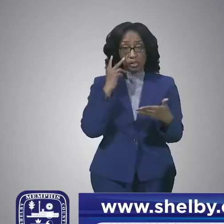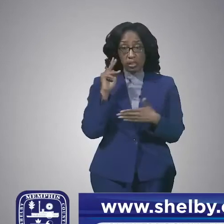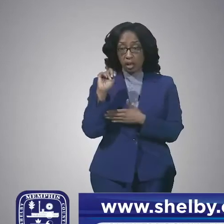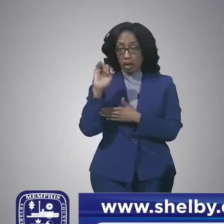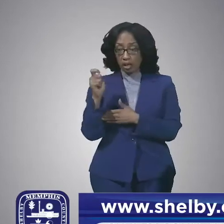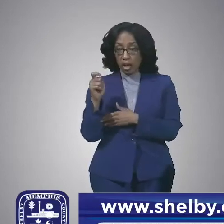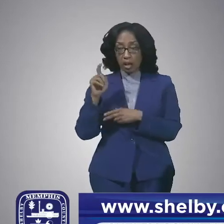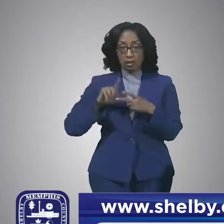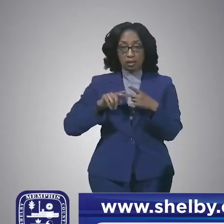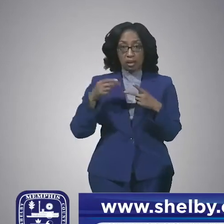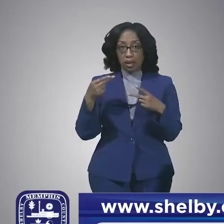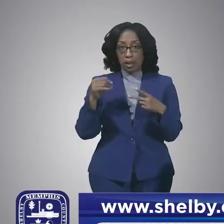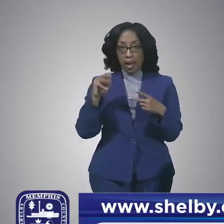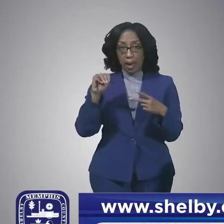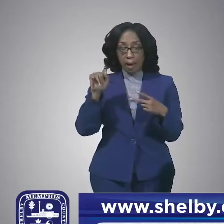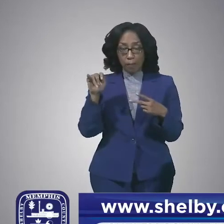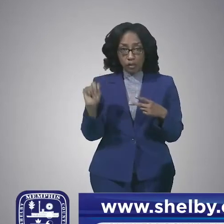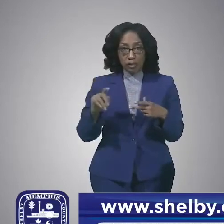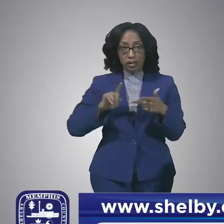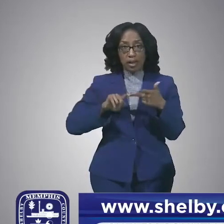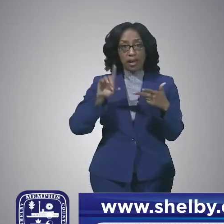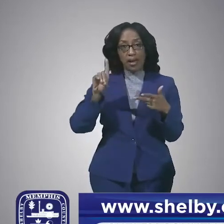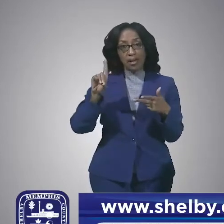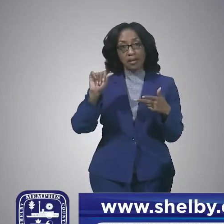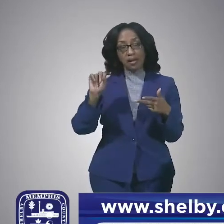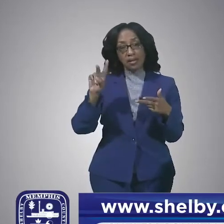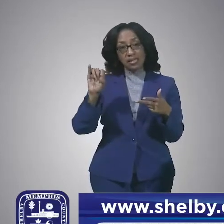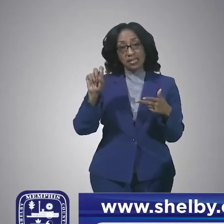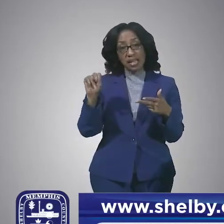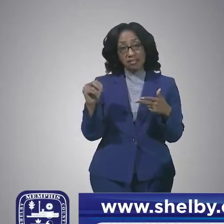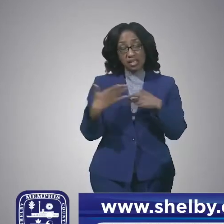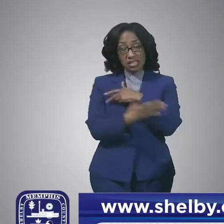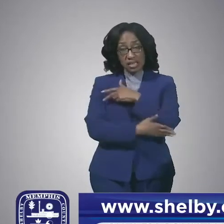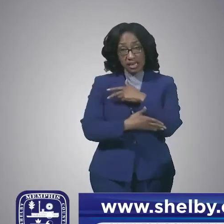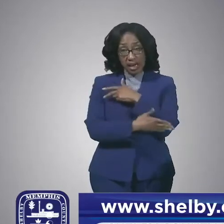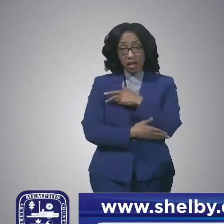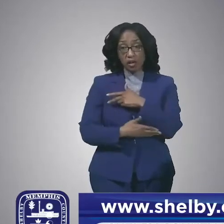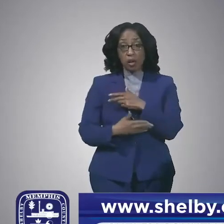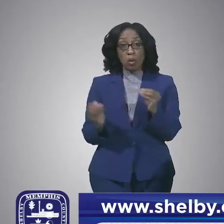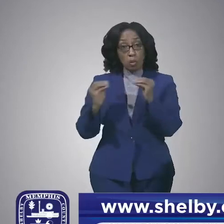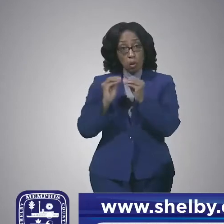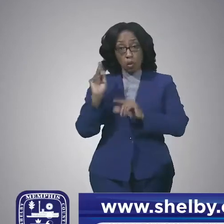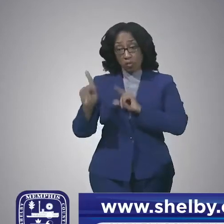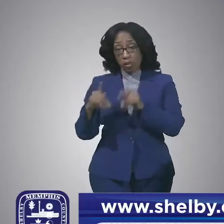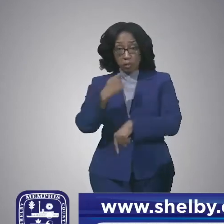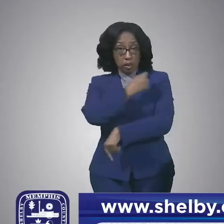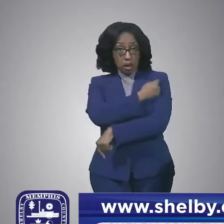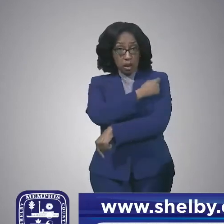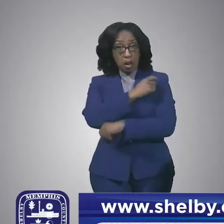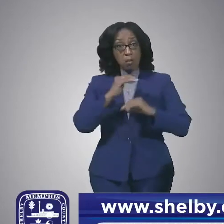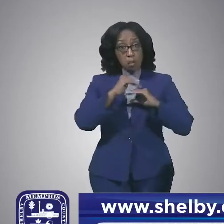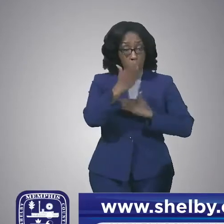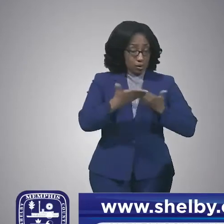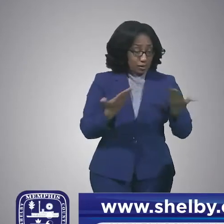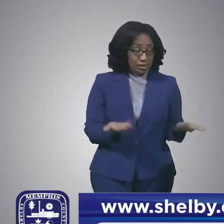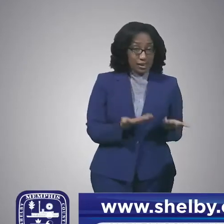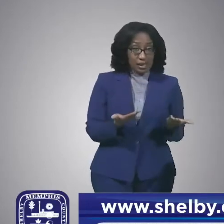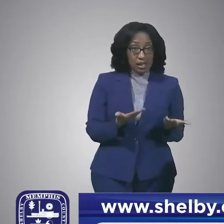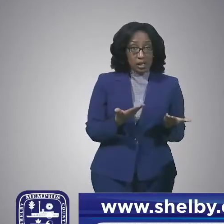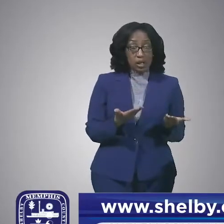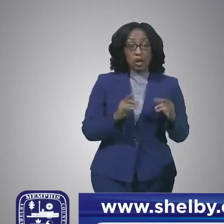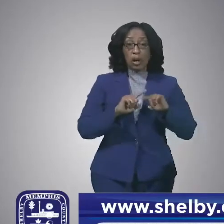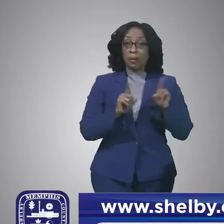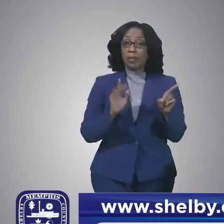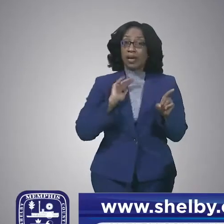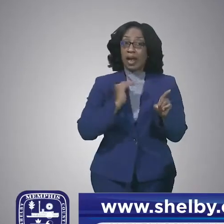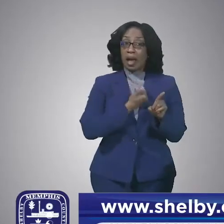County, Hamilton County, and Davidson County, even though they have higher vaccination rates than we do in Shelby County, our